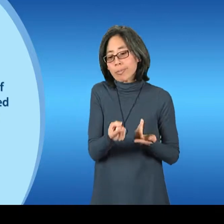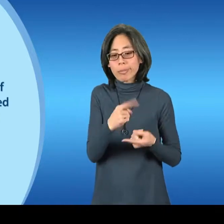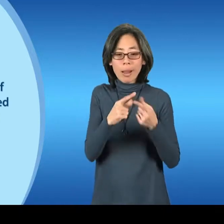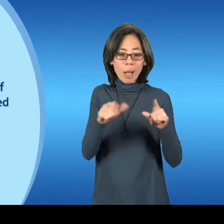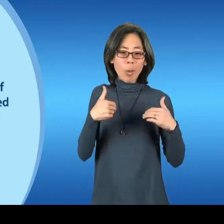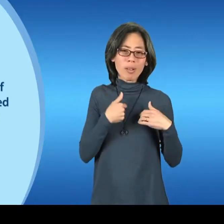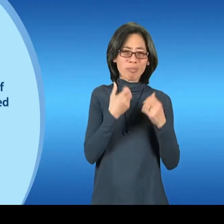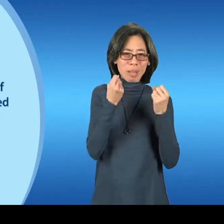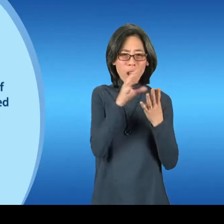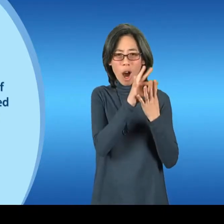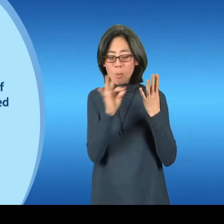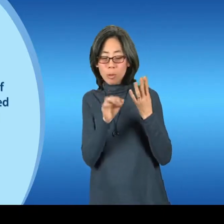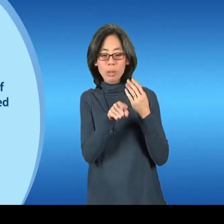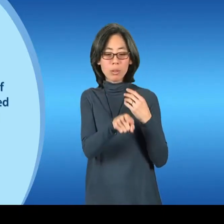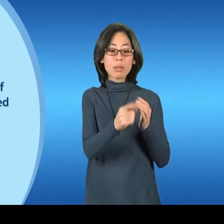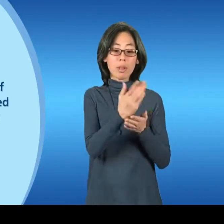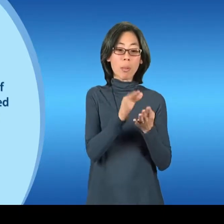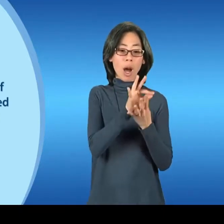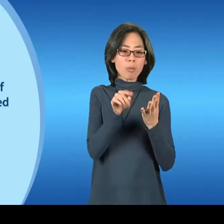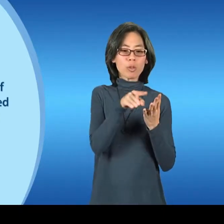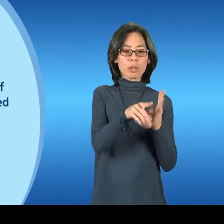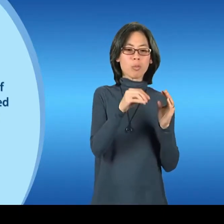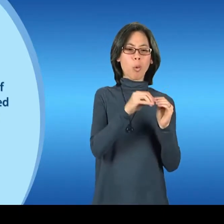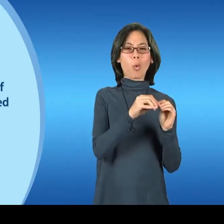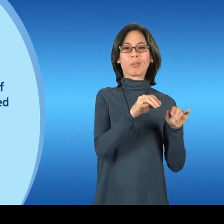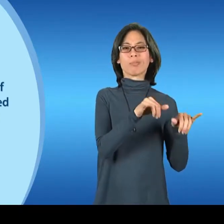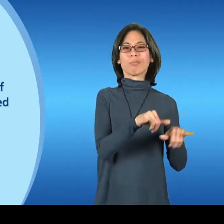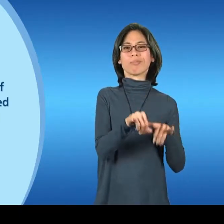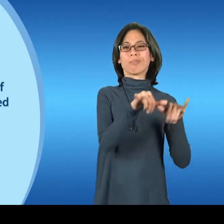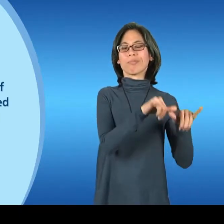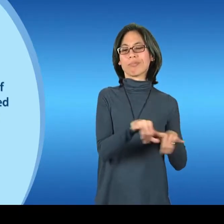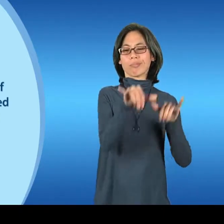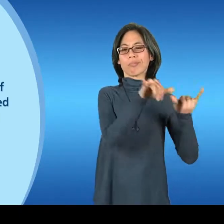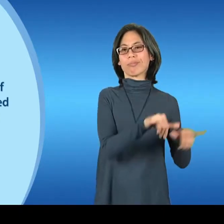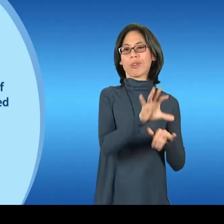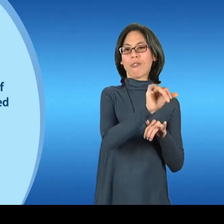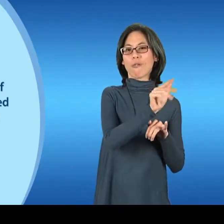There's also natural variation in languages, different options for signing the same basic content.